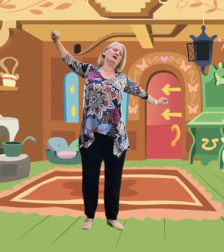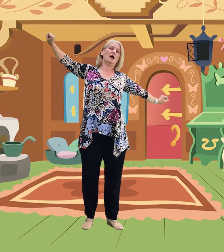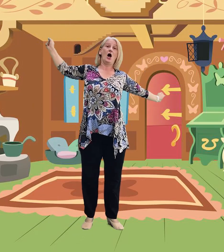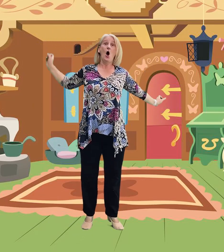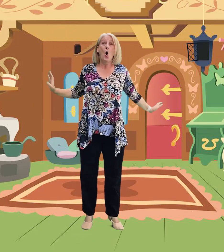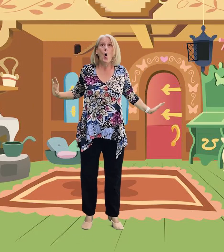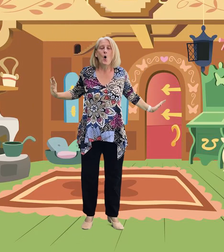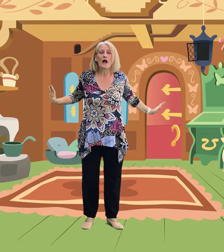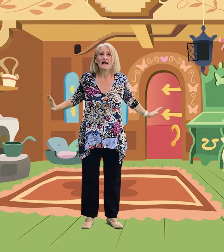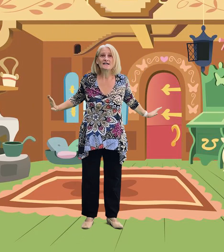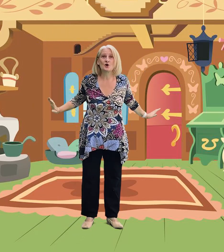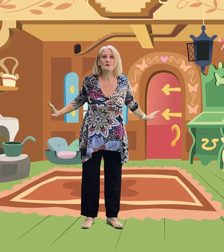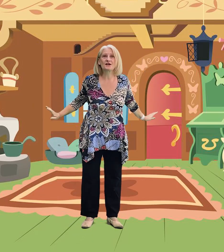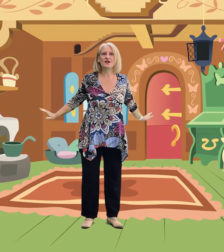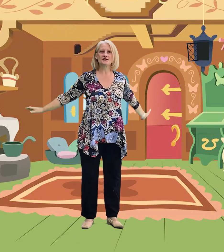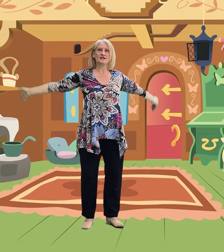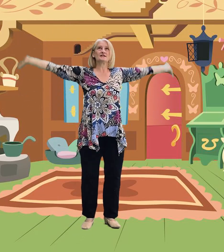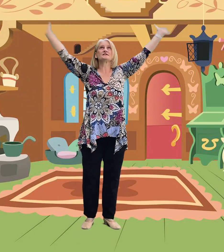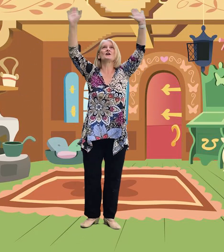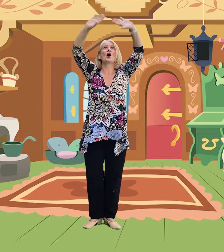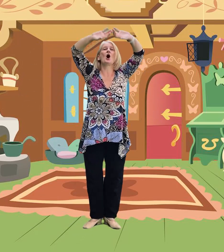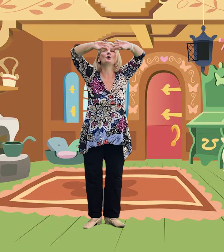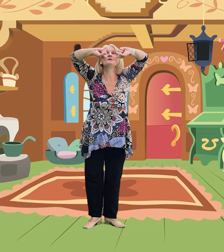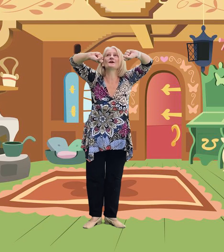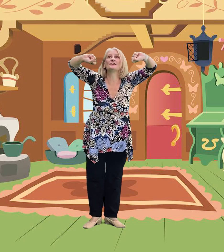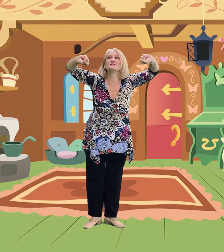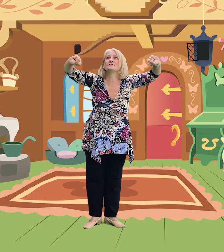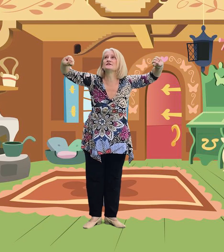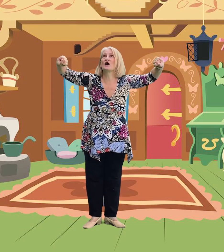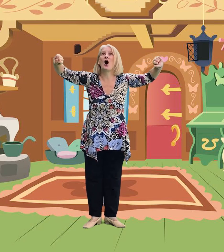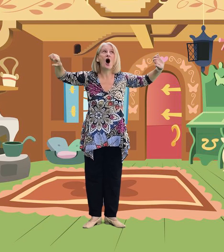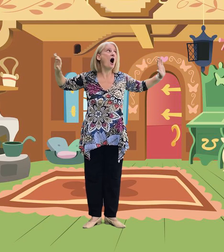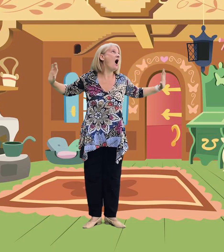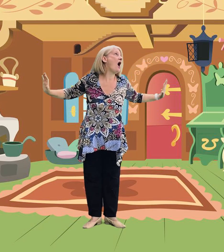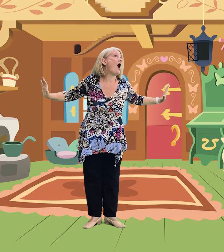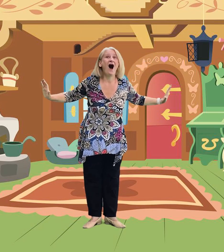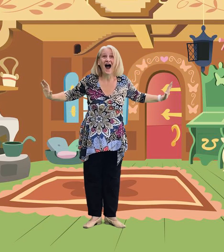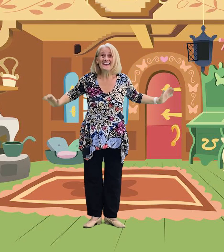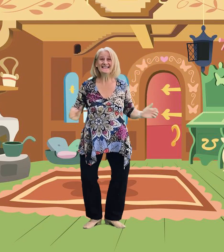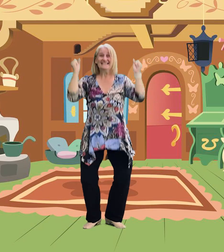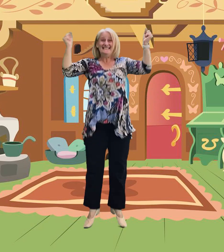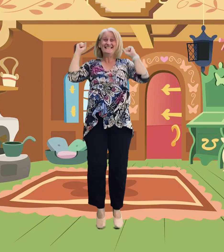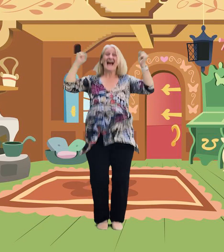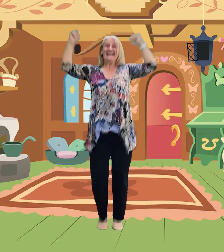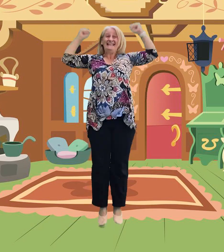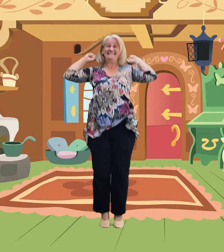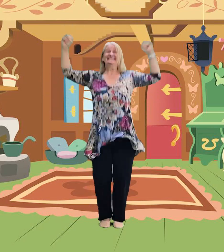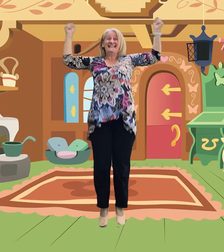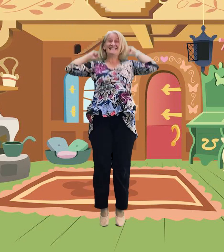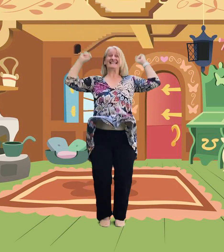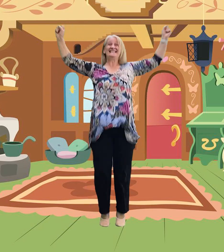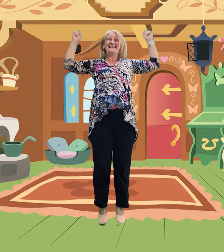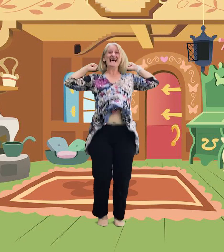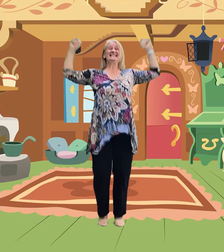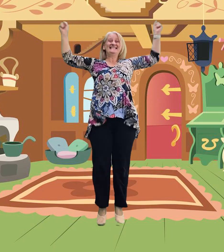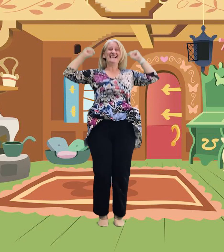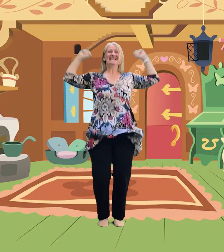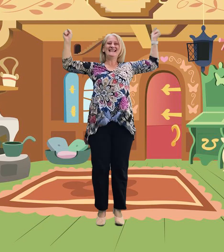Oh, let's open the curtains. Open the curtains. Oh! Yay! That is sunny day.